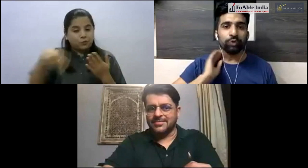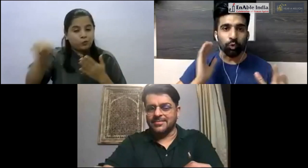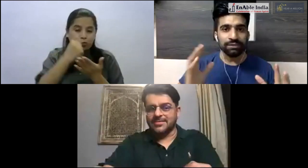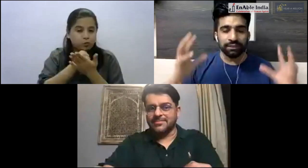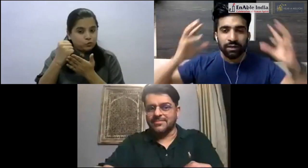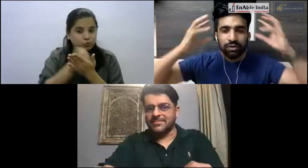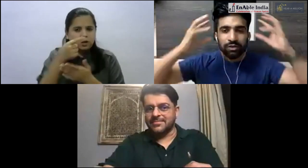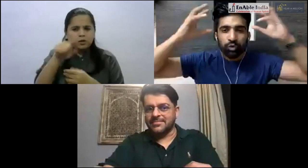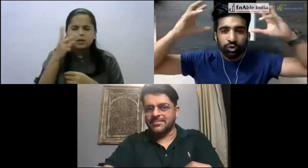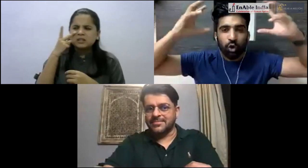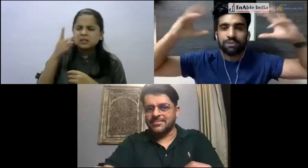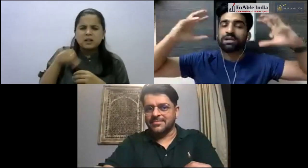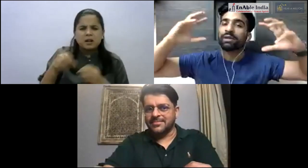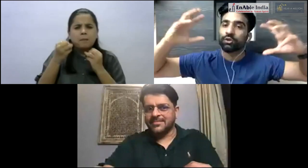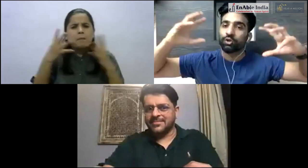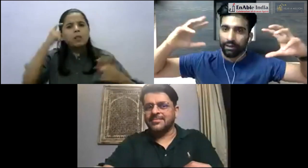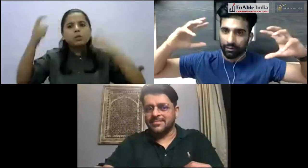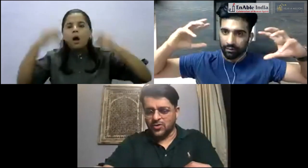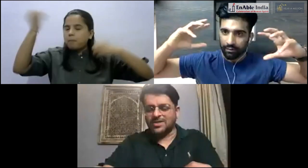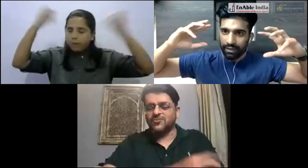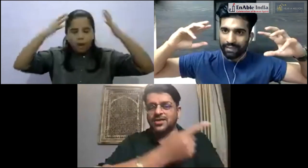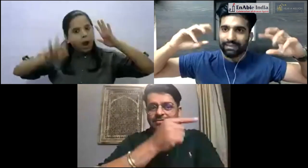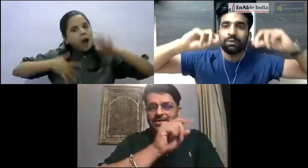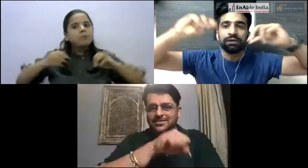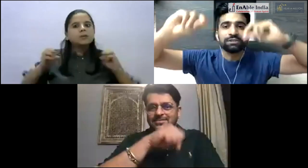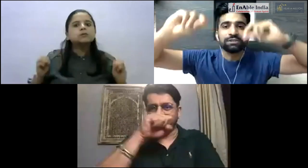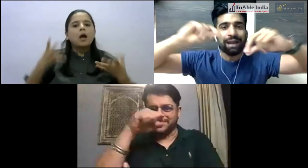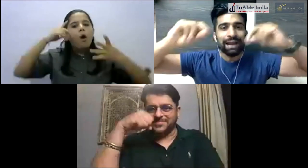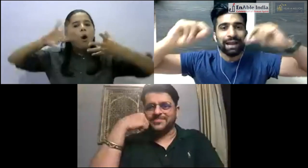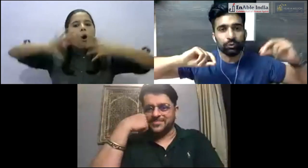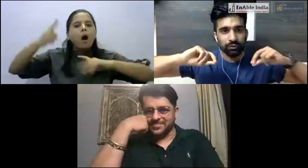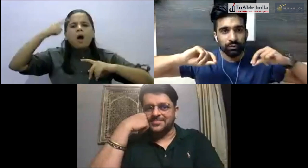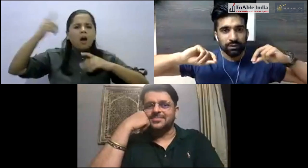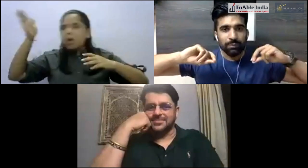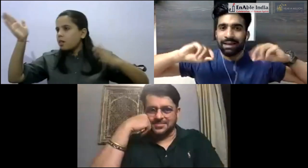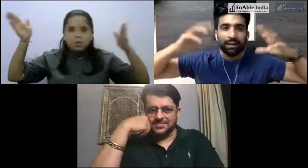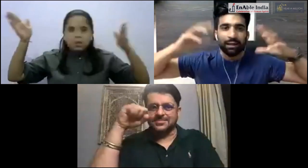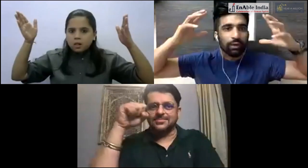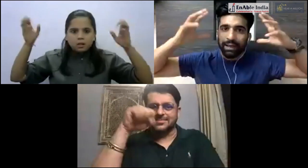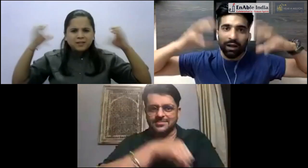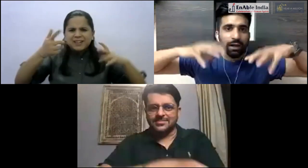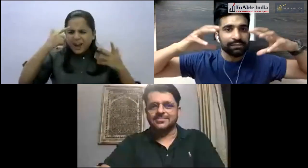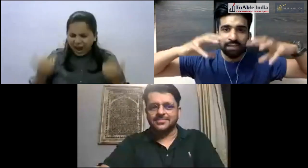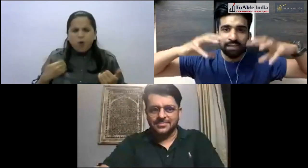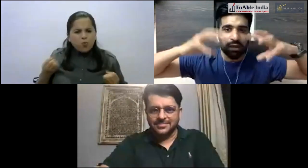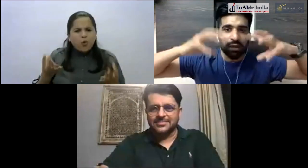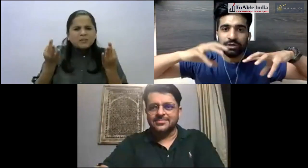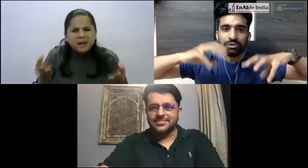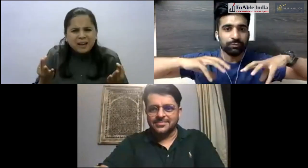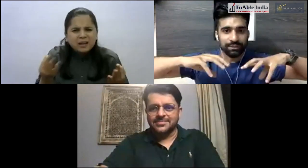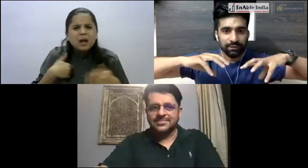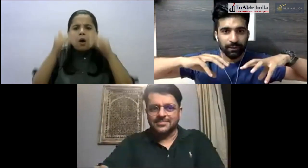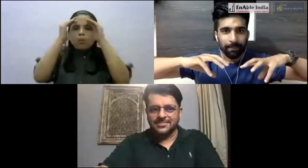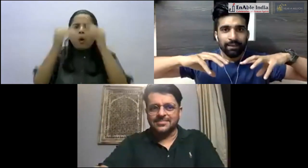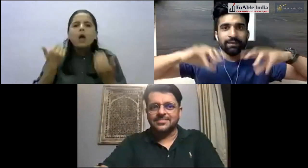will notice that there are so many thoughts coming in your mind, and that will distract you. They will like, okay, I can't focus on